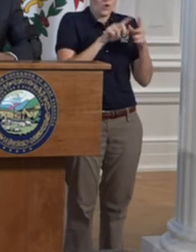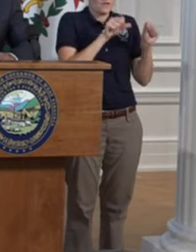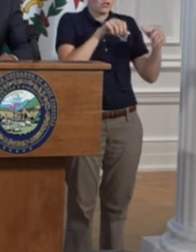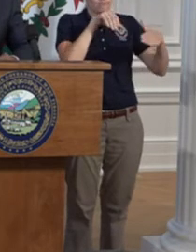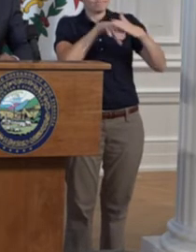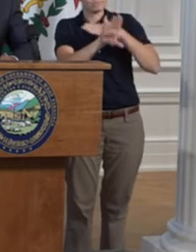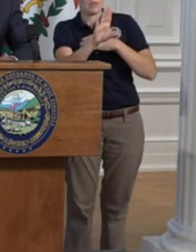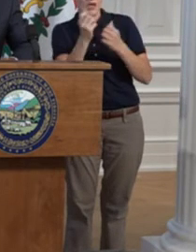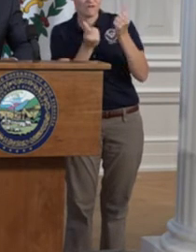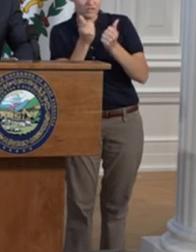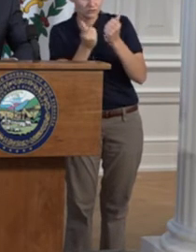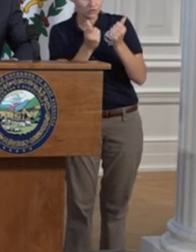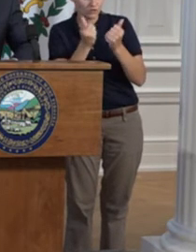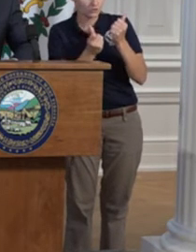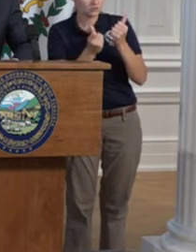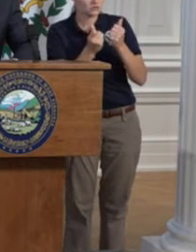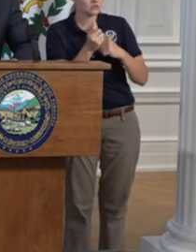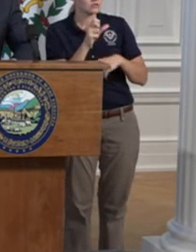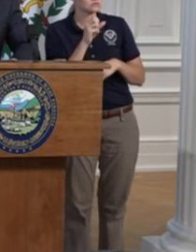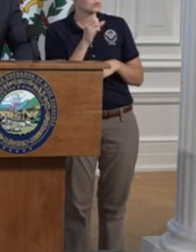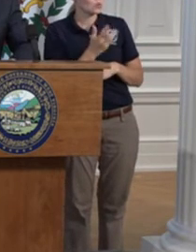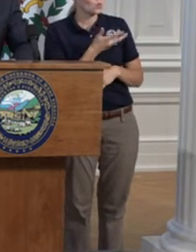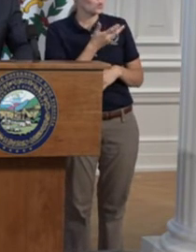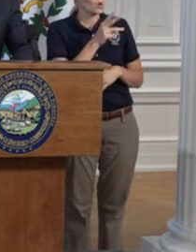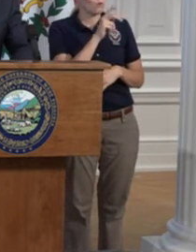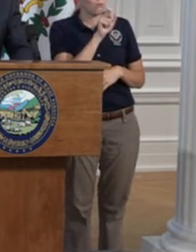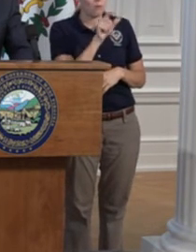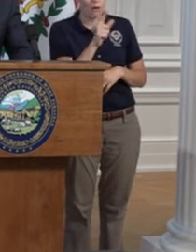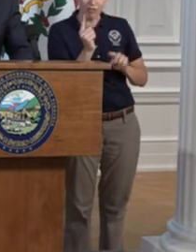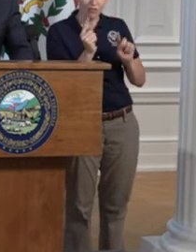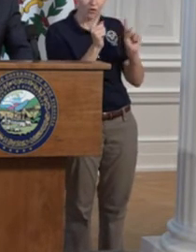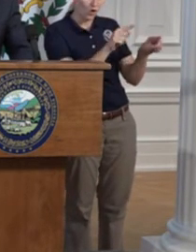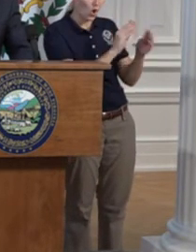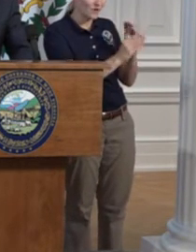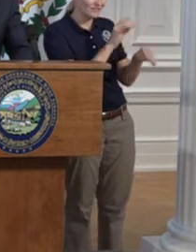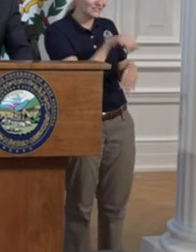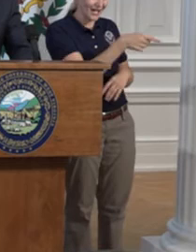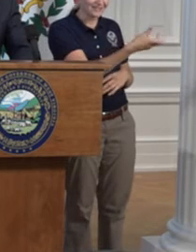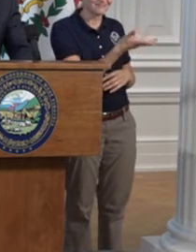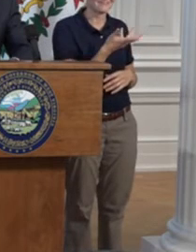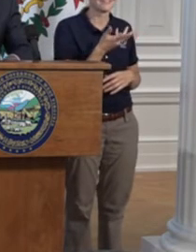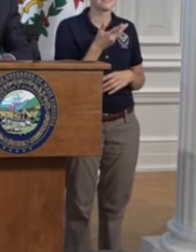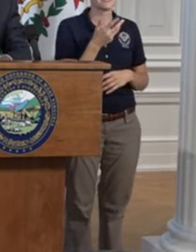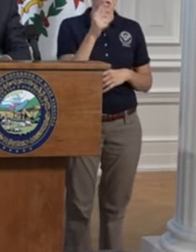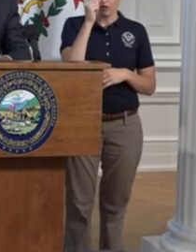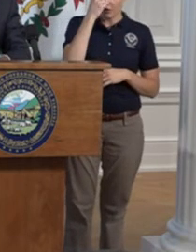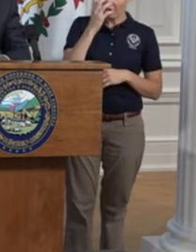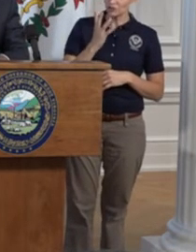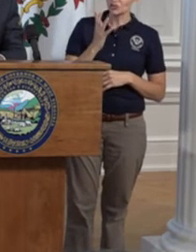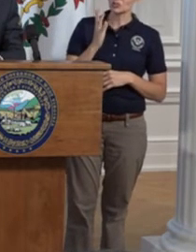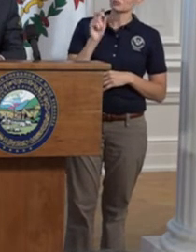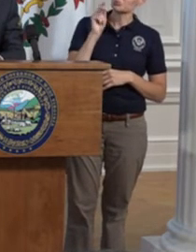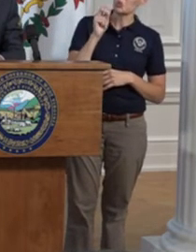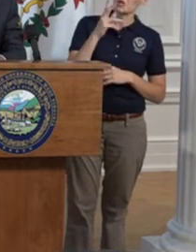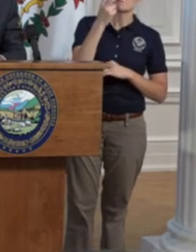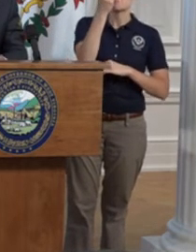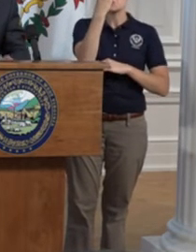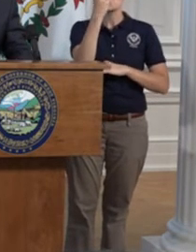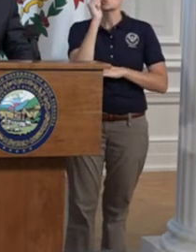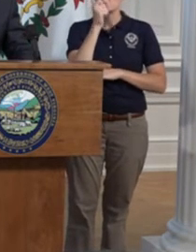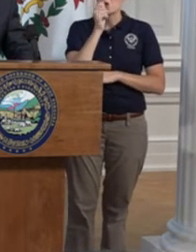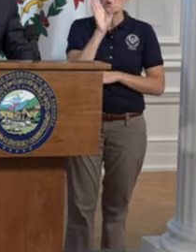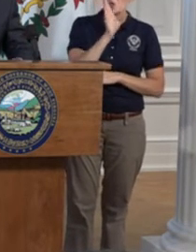And I said, Paul, get up there and get a road fixed some way. He said, Governor, we'll have them out there by noon tomorrow. By about 11